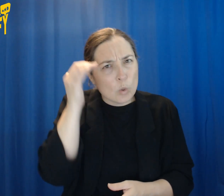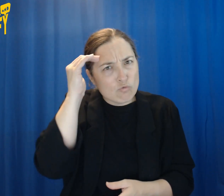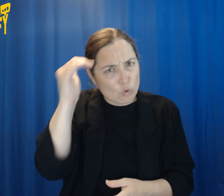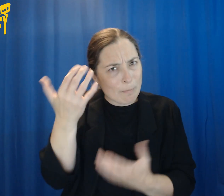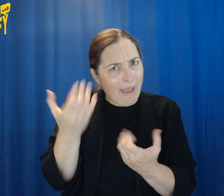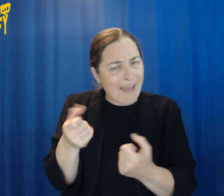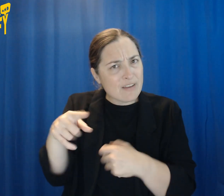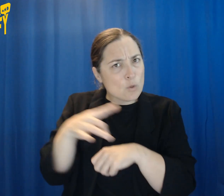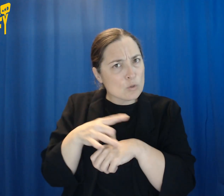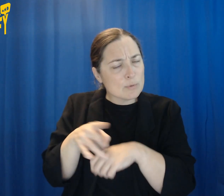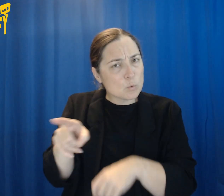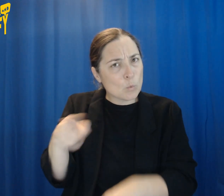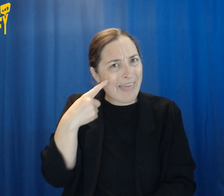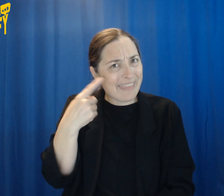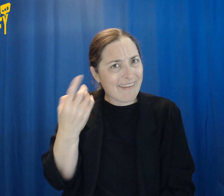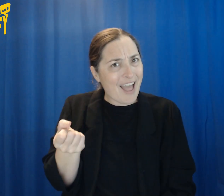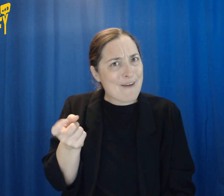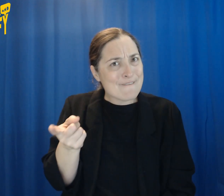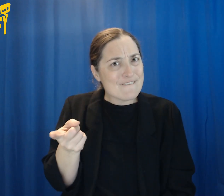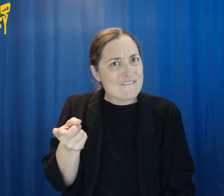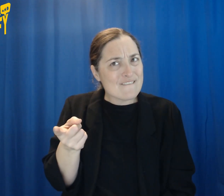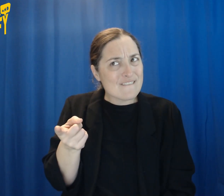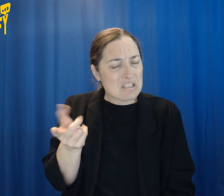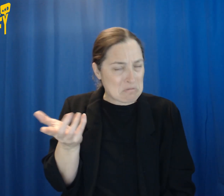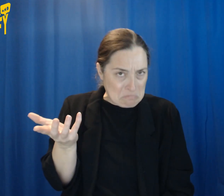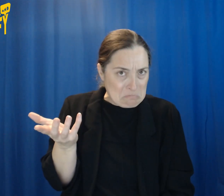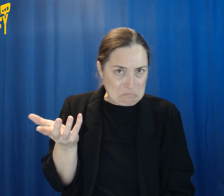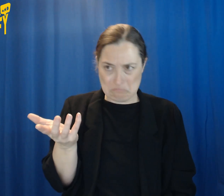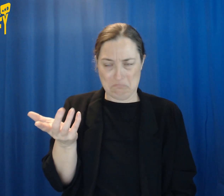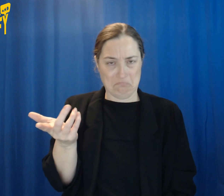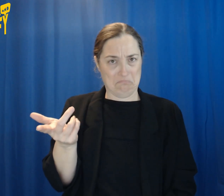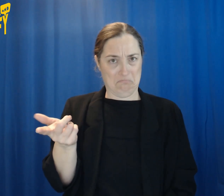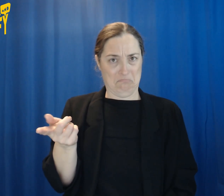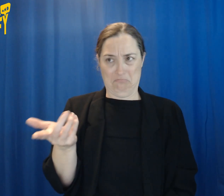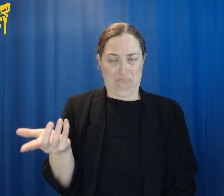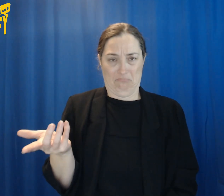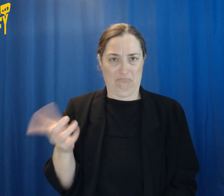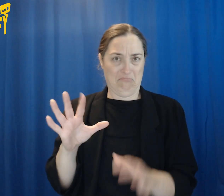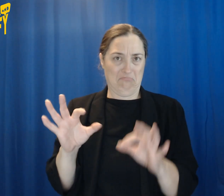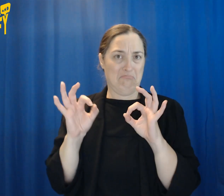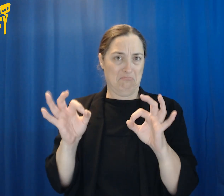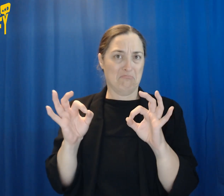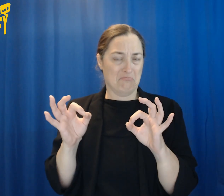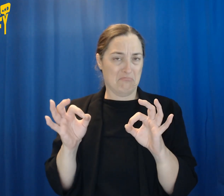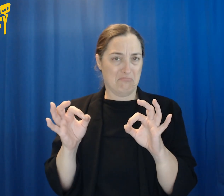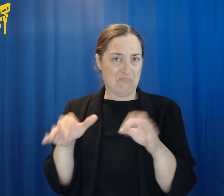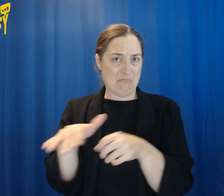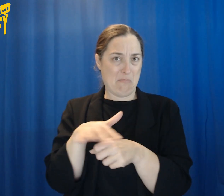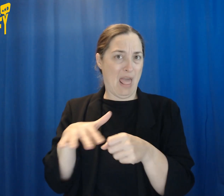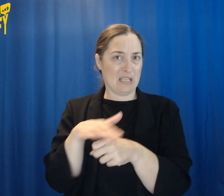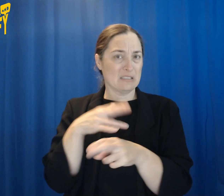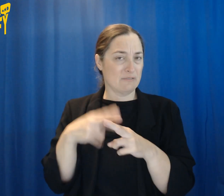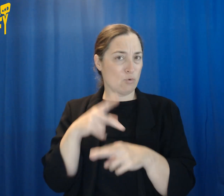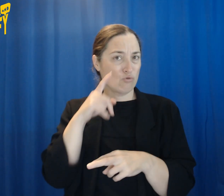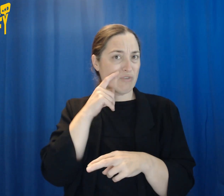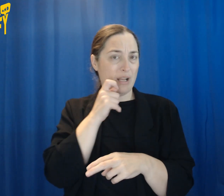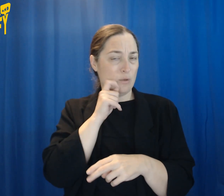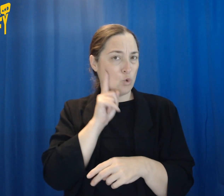Hospital that has maybe books and stuff that would be a great place for Strange Little Girl to live, so that